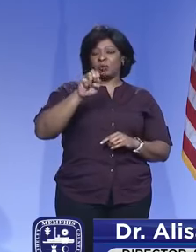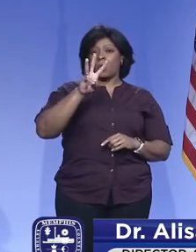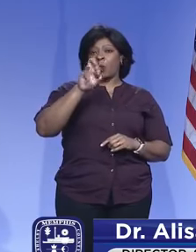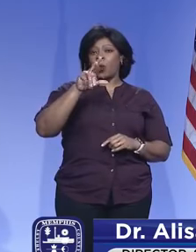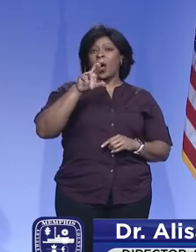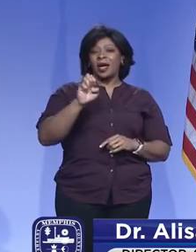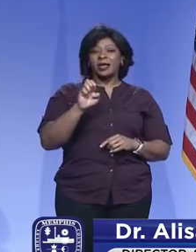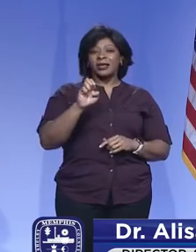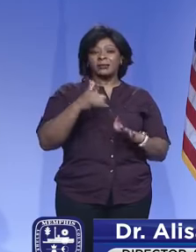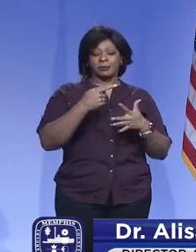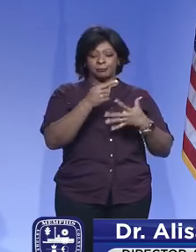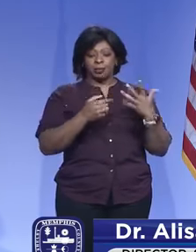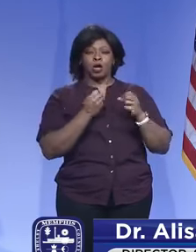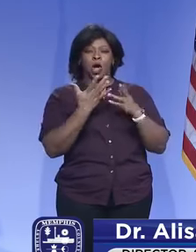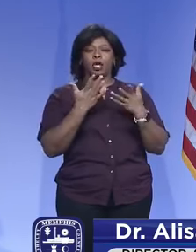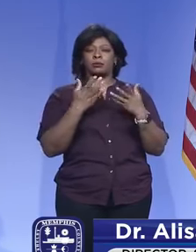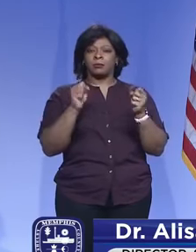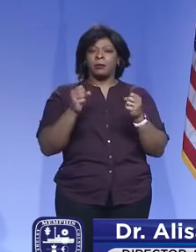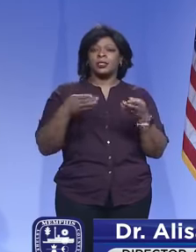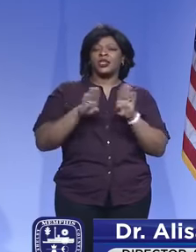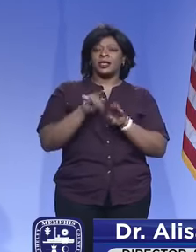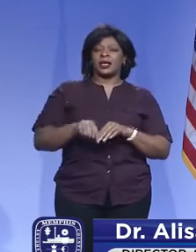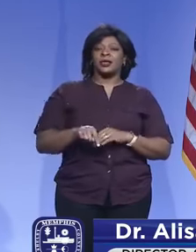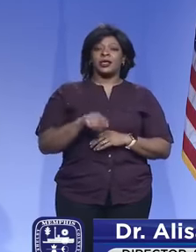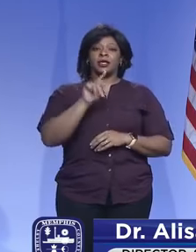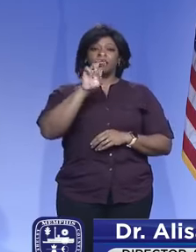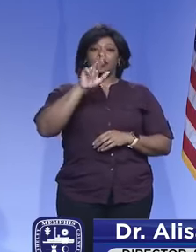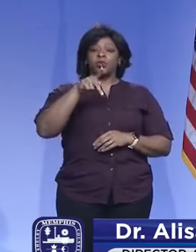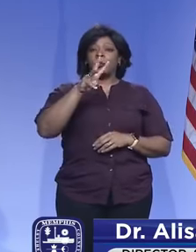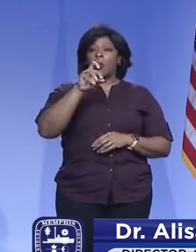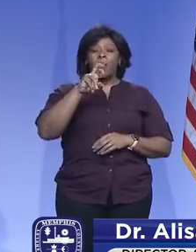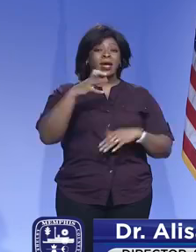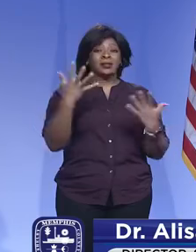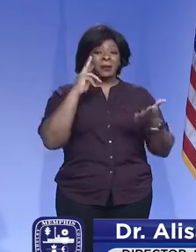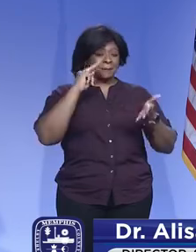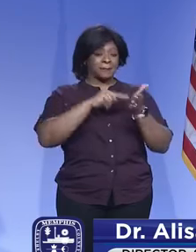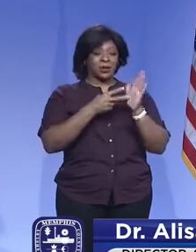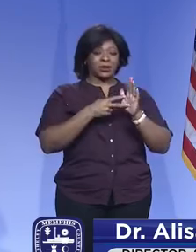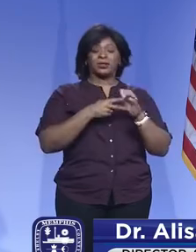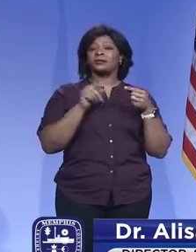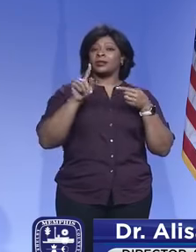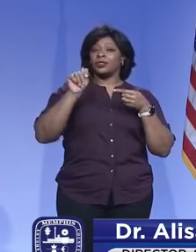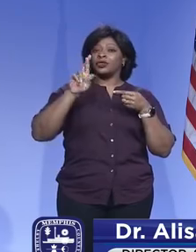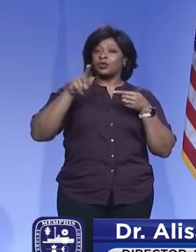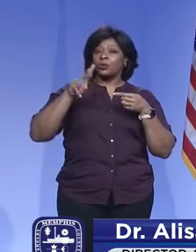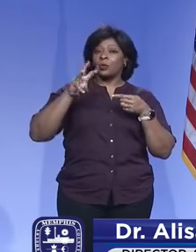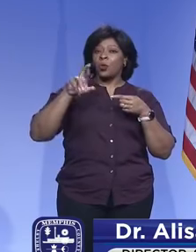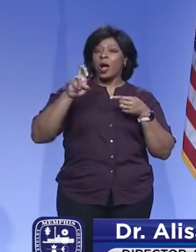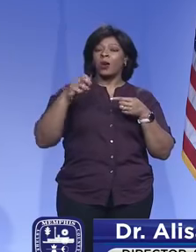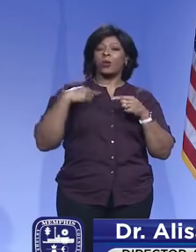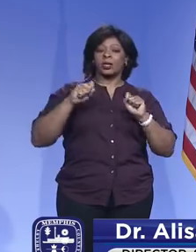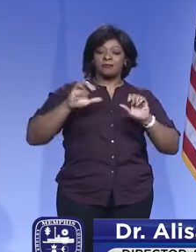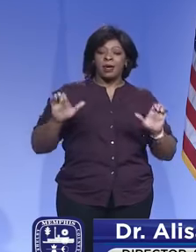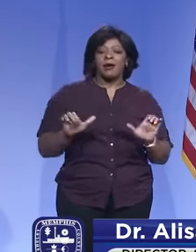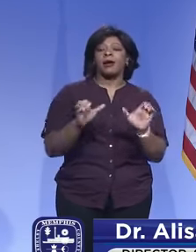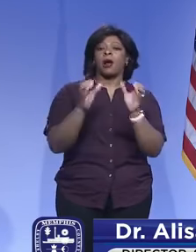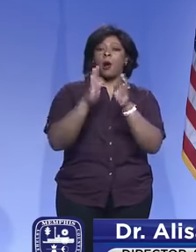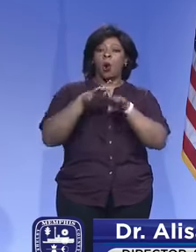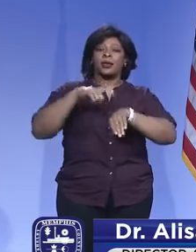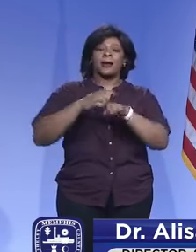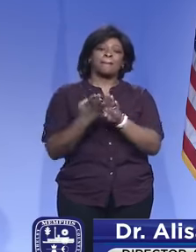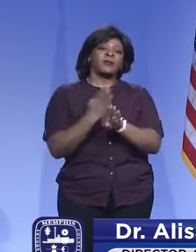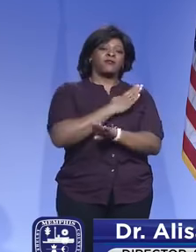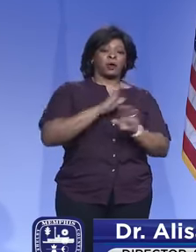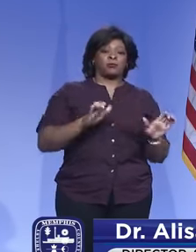I do want to remind everyone that the purpose of the tripwires is to allow us to take action in a more timely